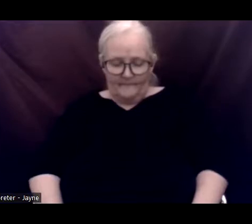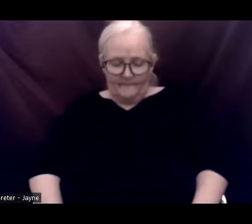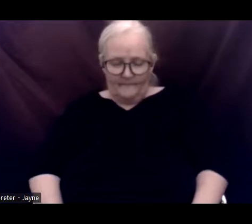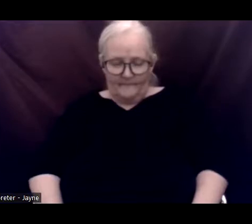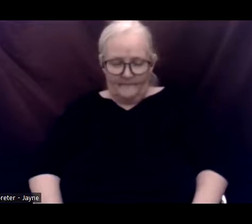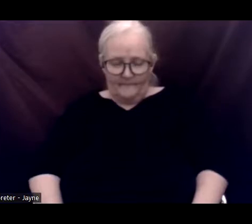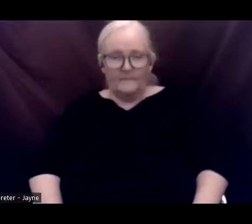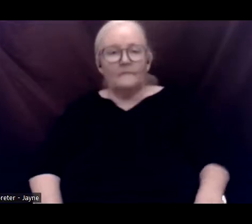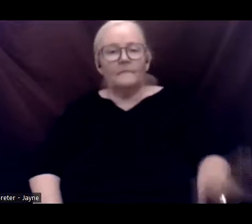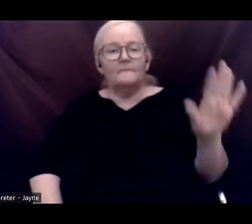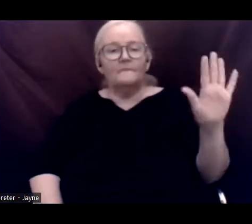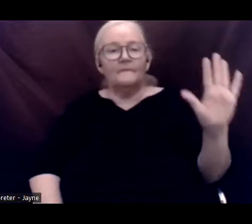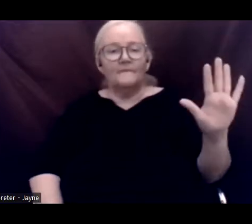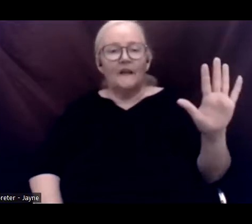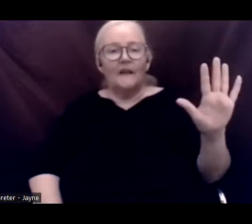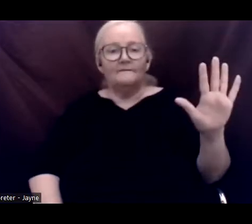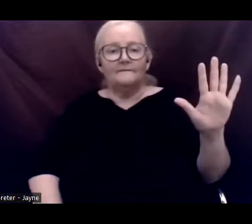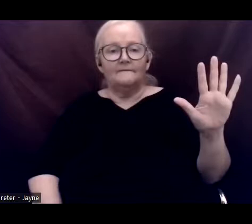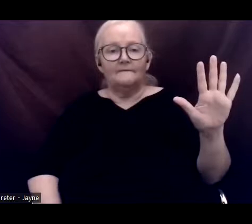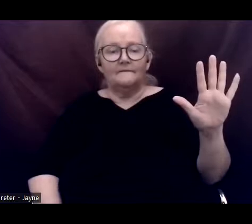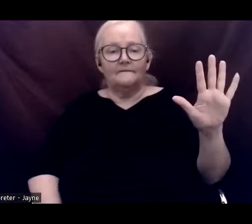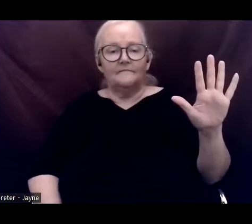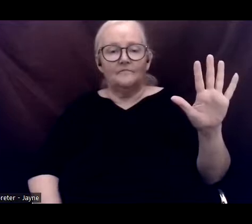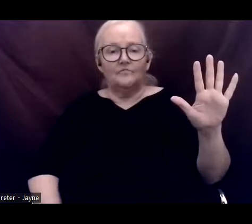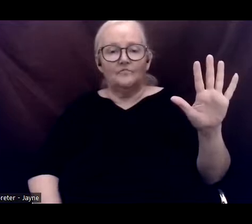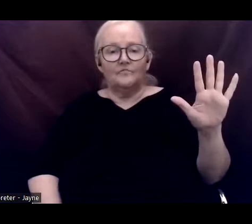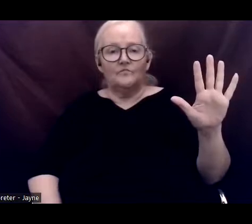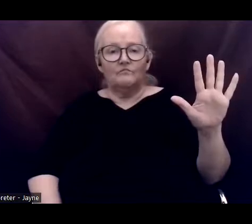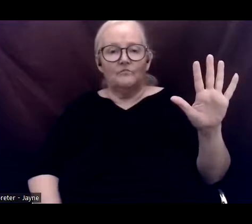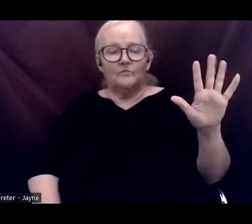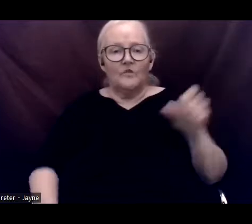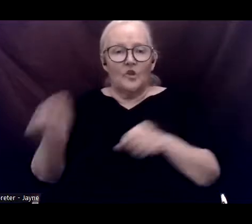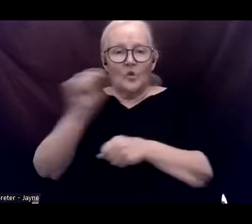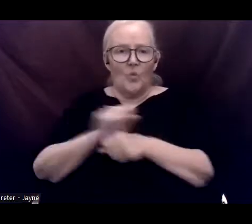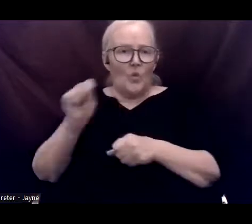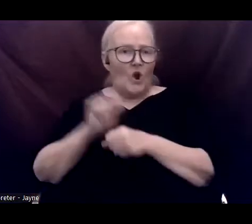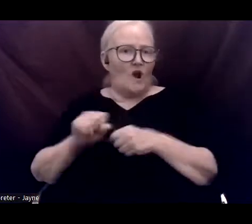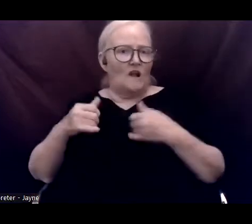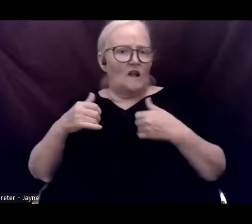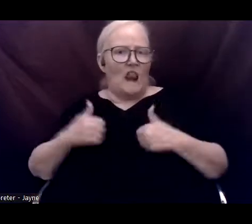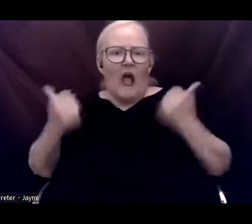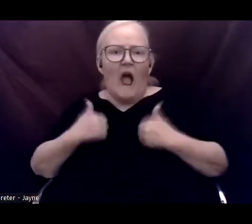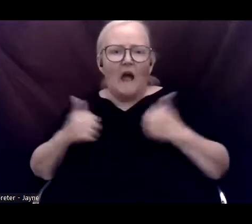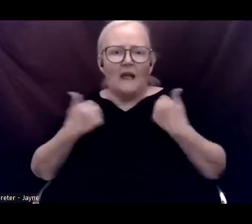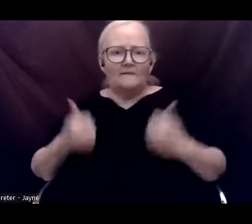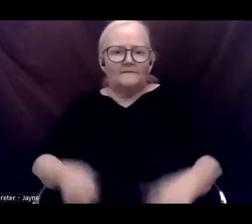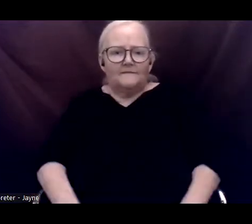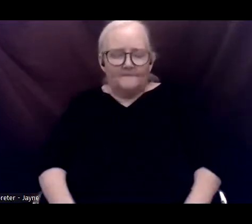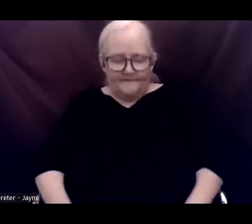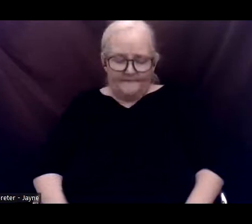By knot of five, this work is alive.